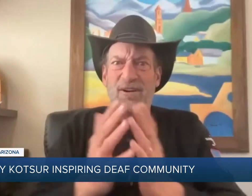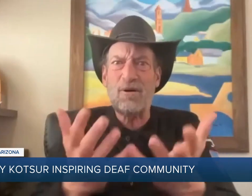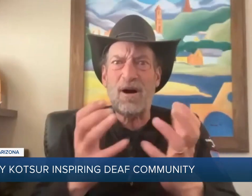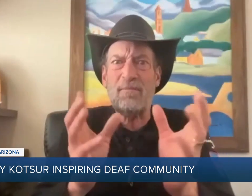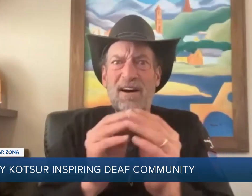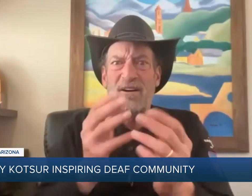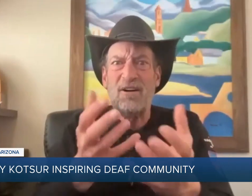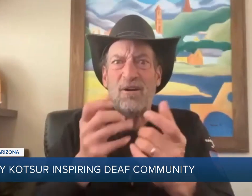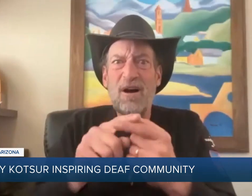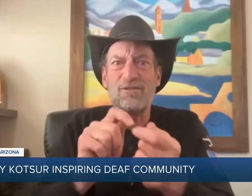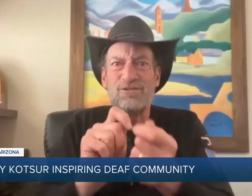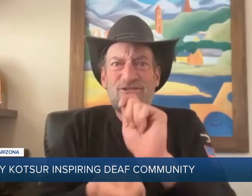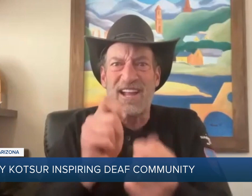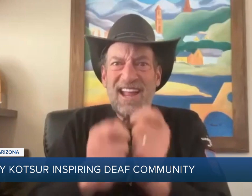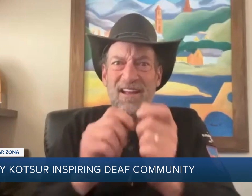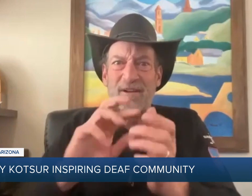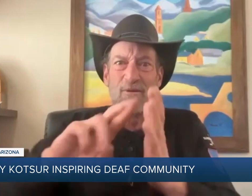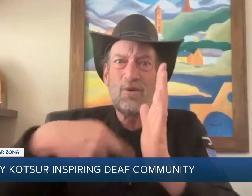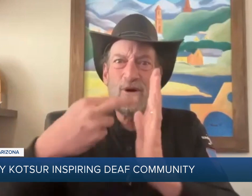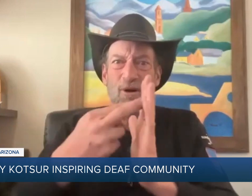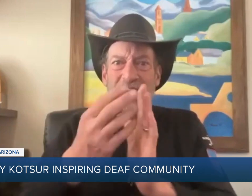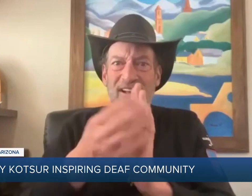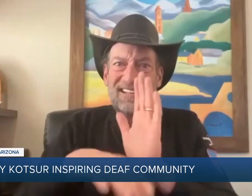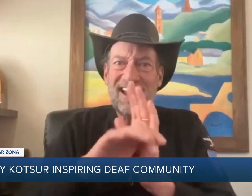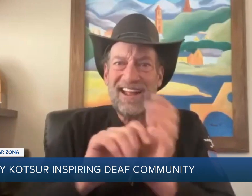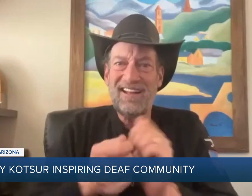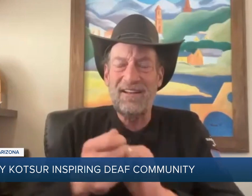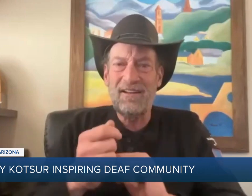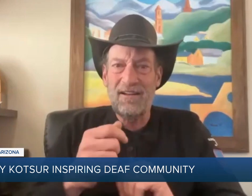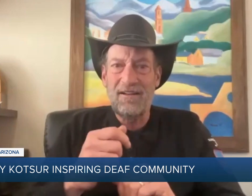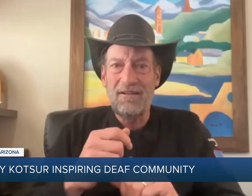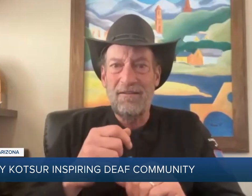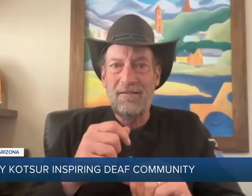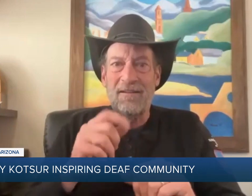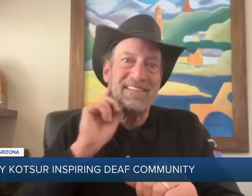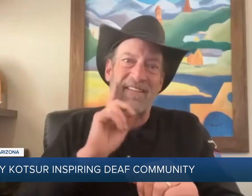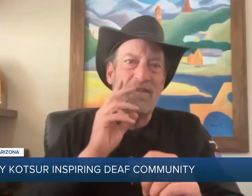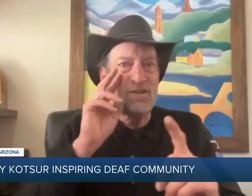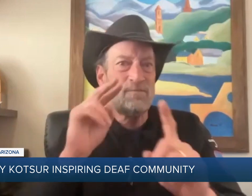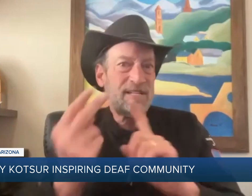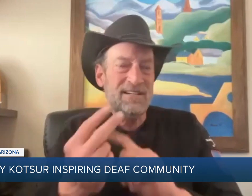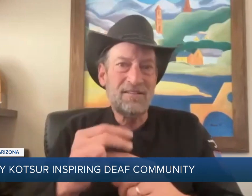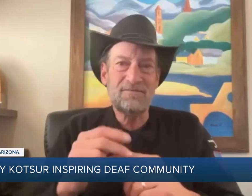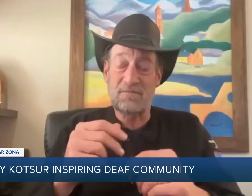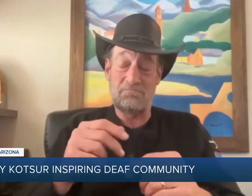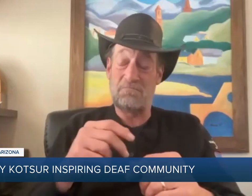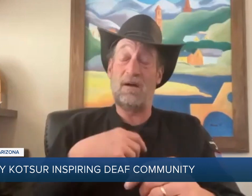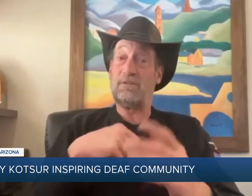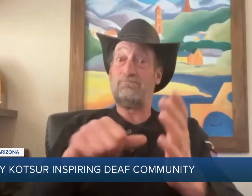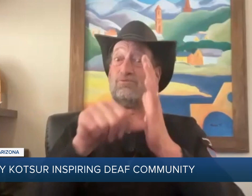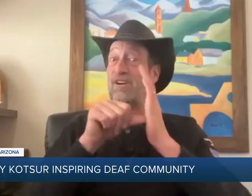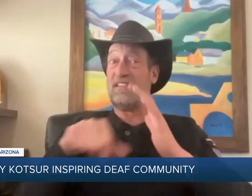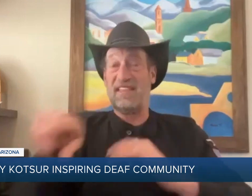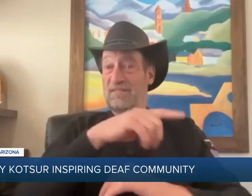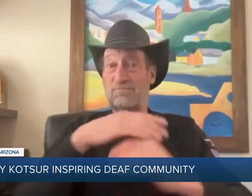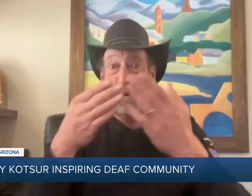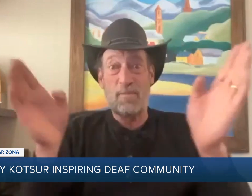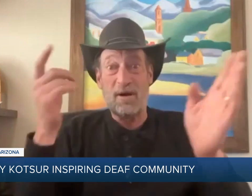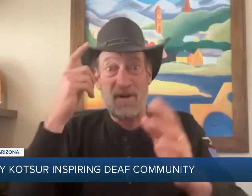considering adapting these hearing roles to a deaf character. And so I'd be able to tell these stories from a deaf perspective. So I'm pretty impressed with Hollywood